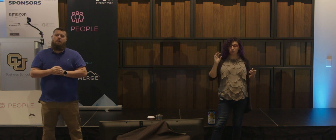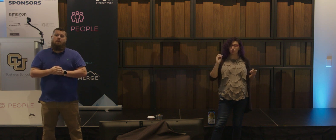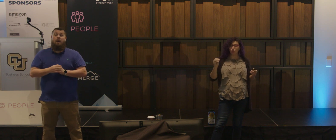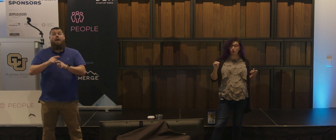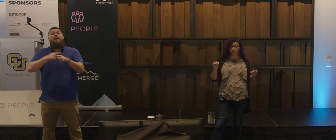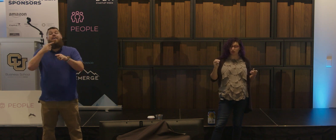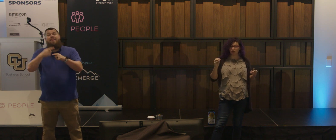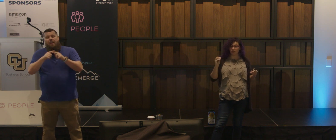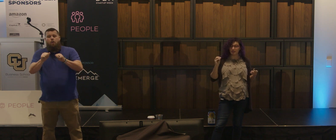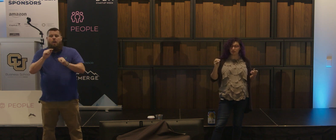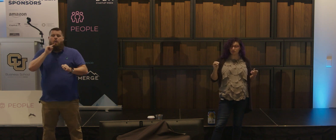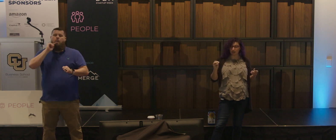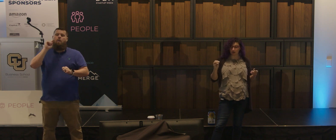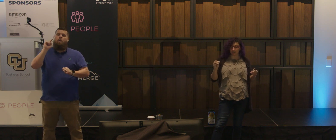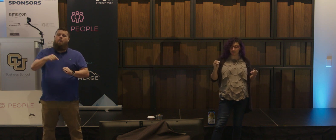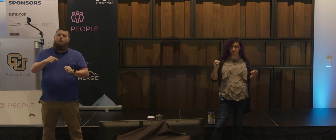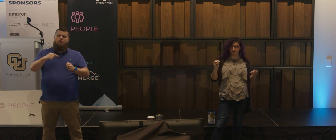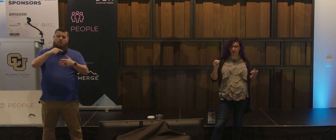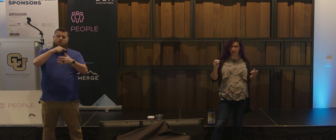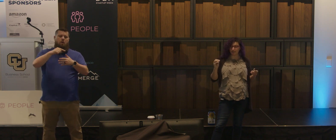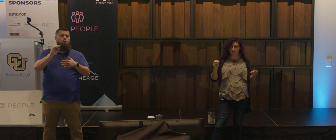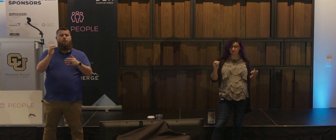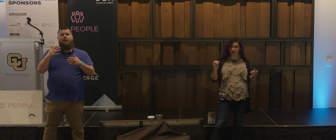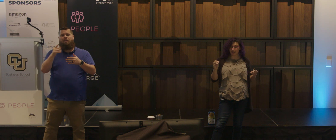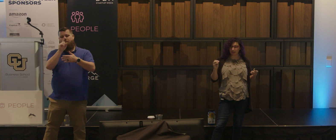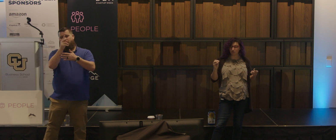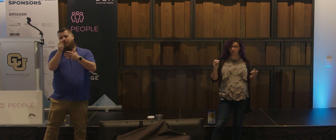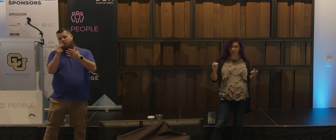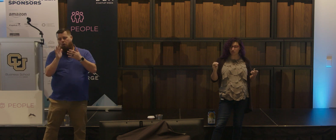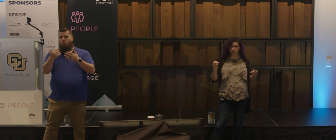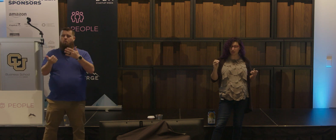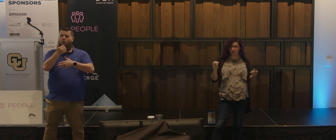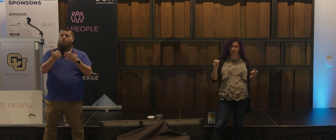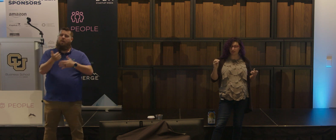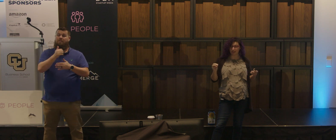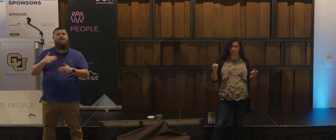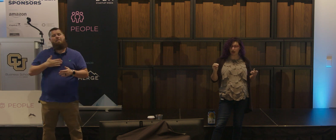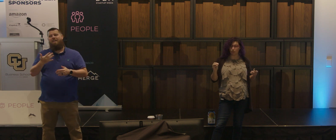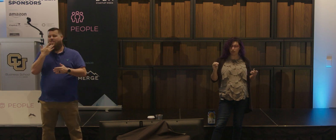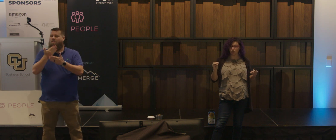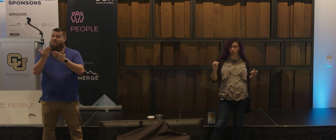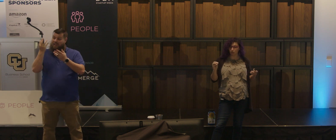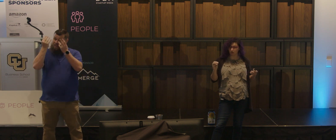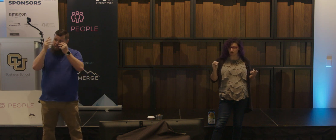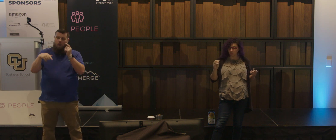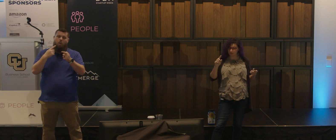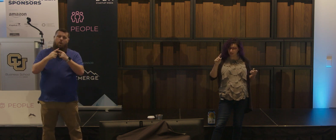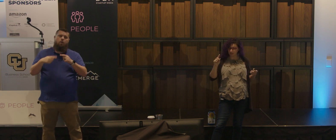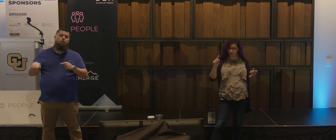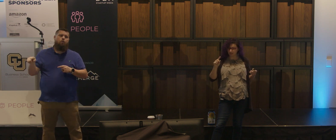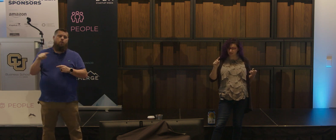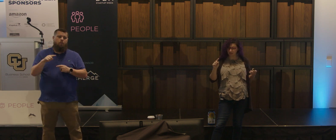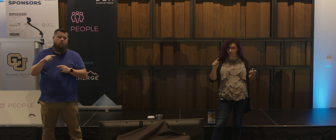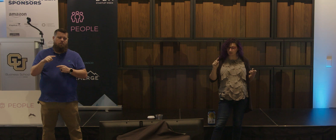And then you can order these priorities, right? And this is my favorite thing to think about when you, is